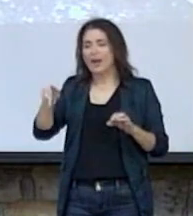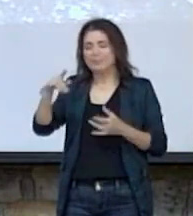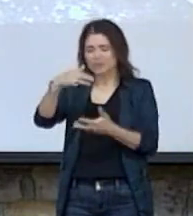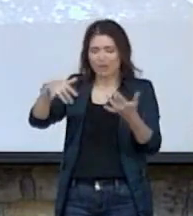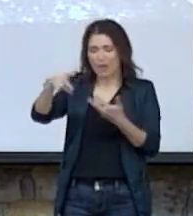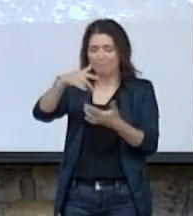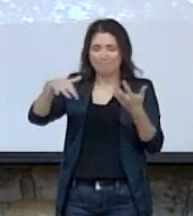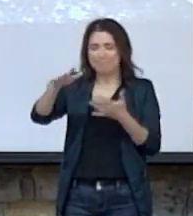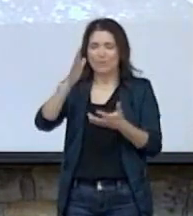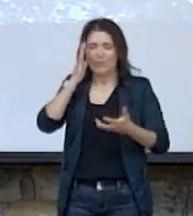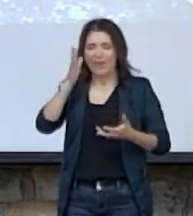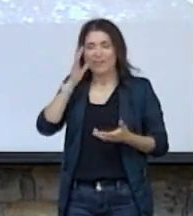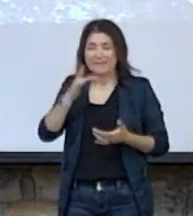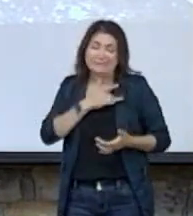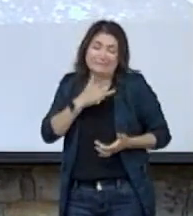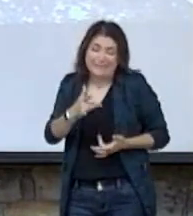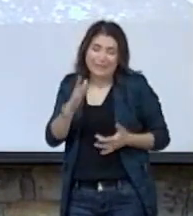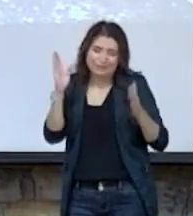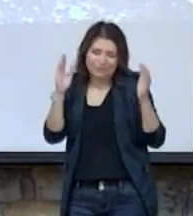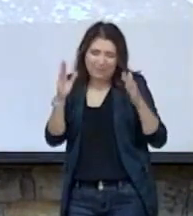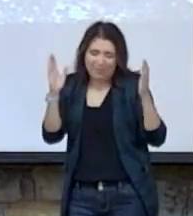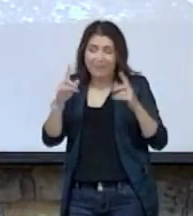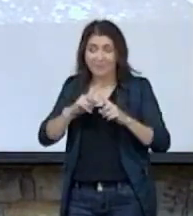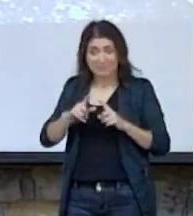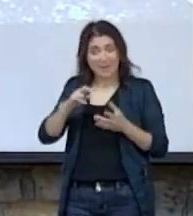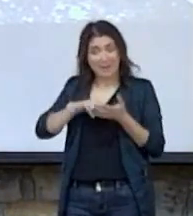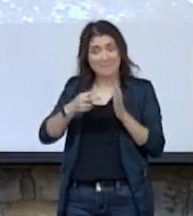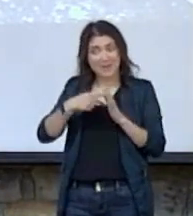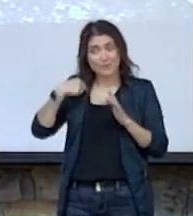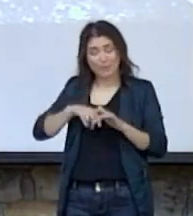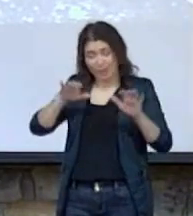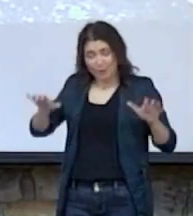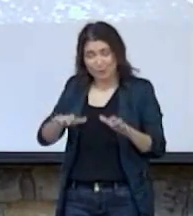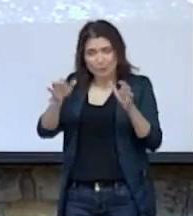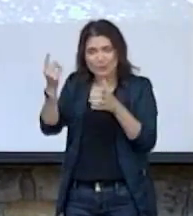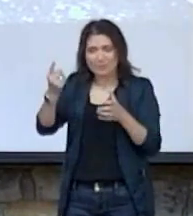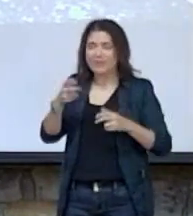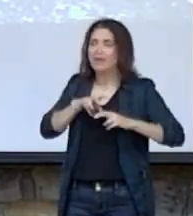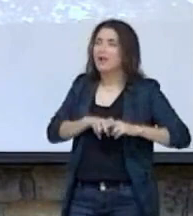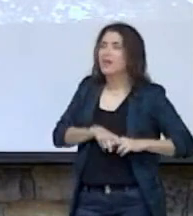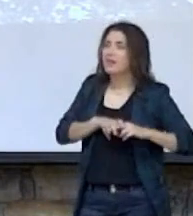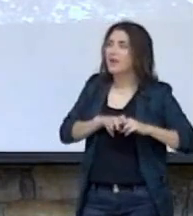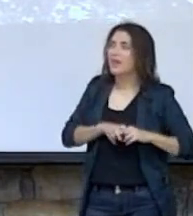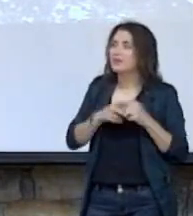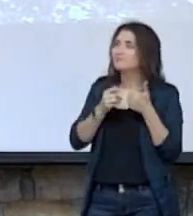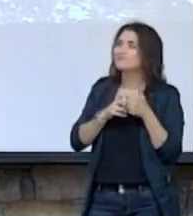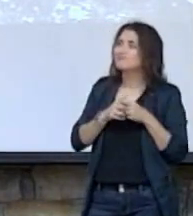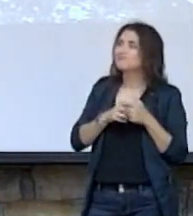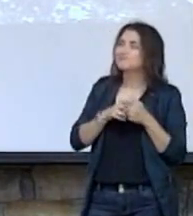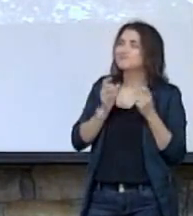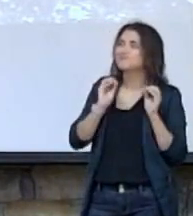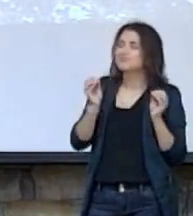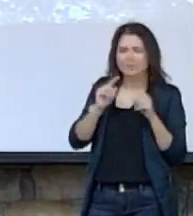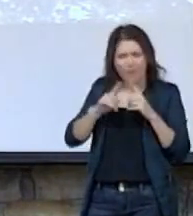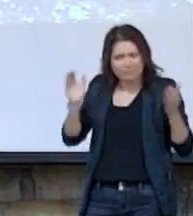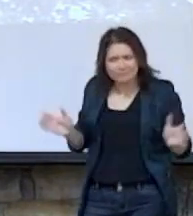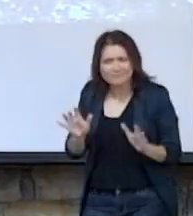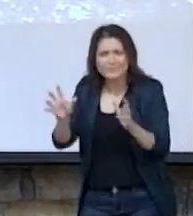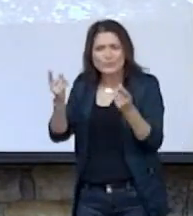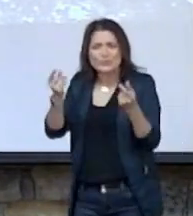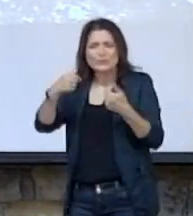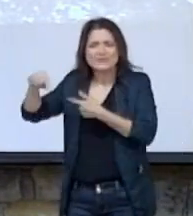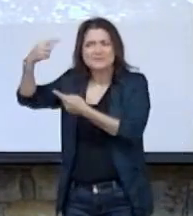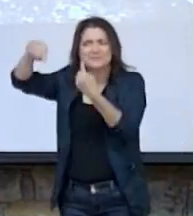did. But it meant we were going to go do something, right? We weren't just going to sit around and do nothing. We were going to go find something to get into.